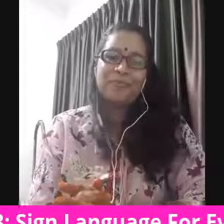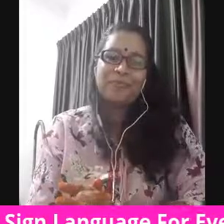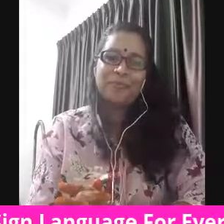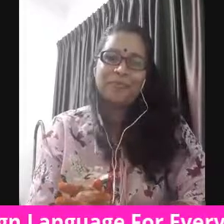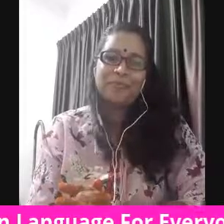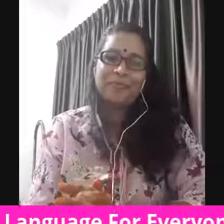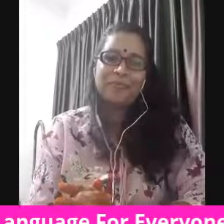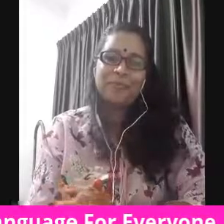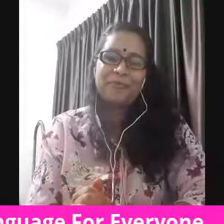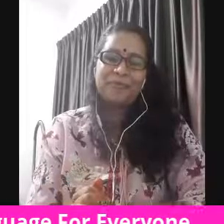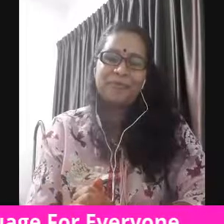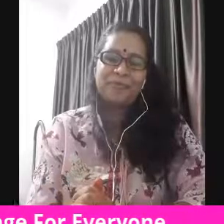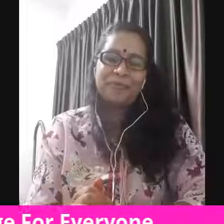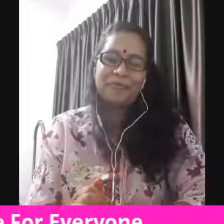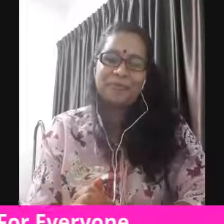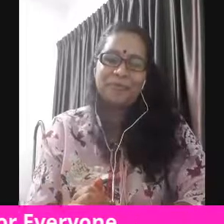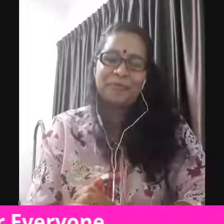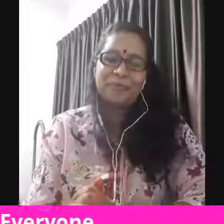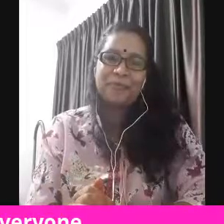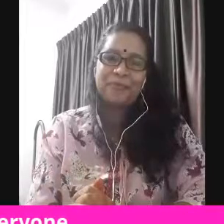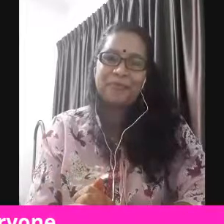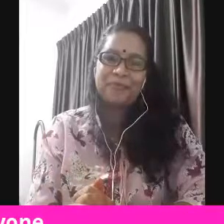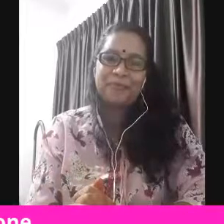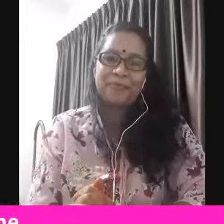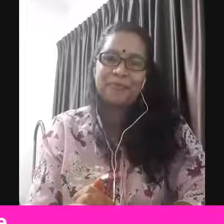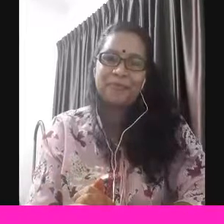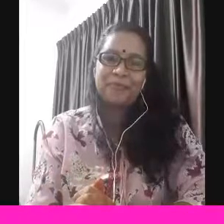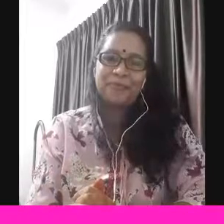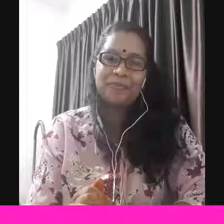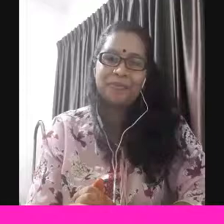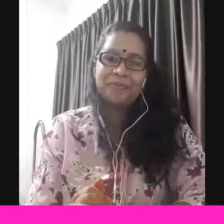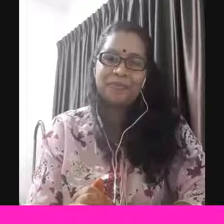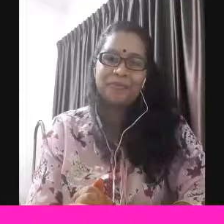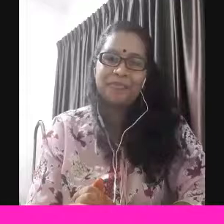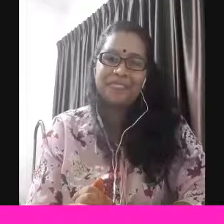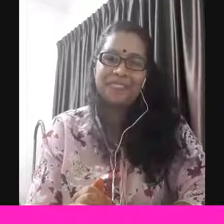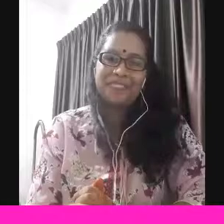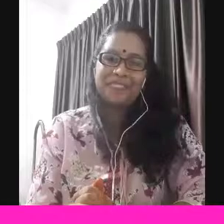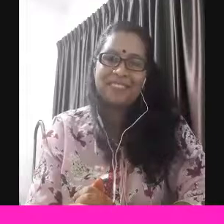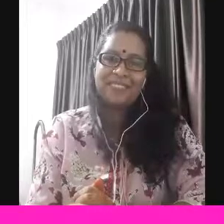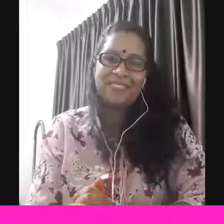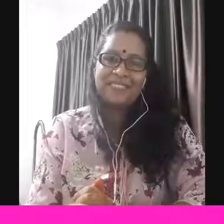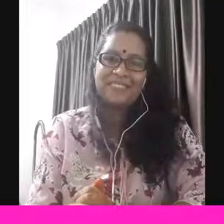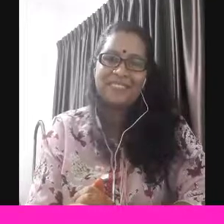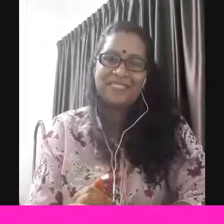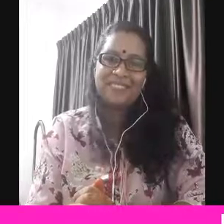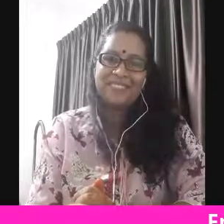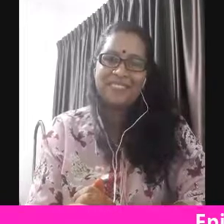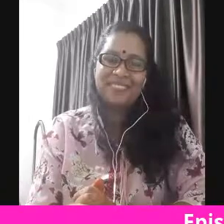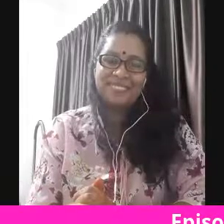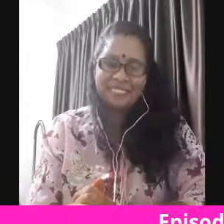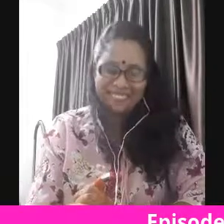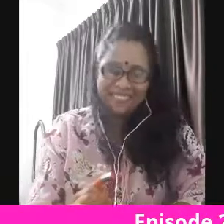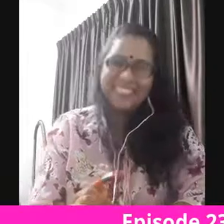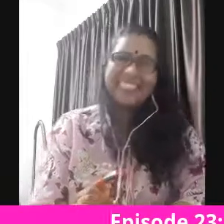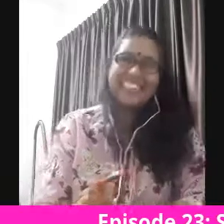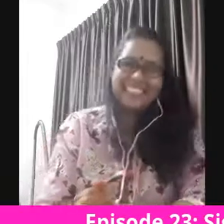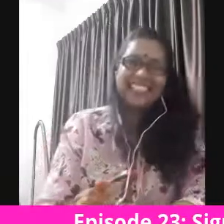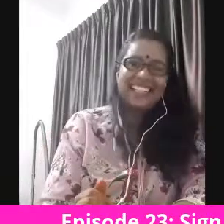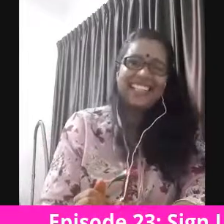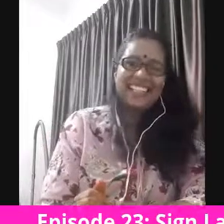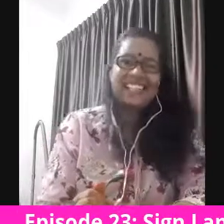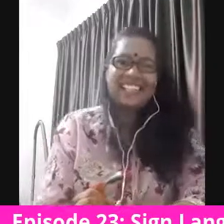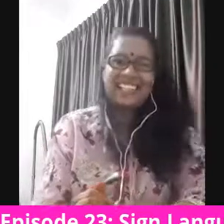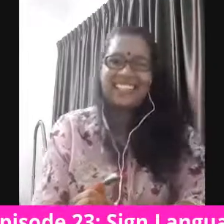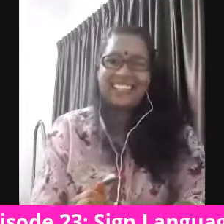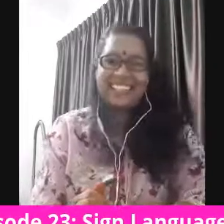Nice, nice. I think. I mean, me listening to it itself, like, okay, there's so many things that you got to do in it. So many things